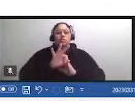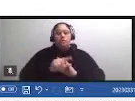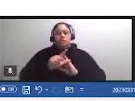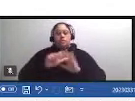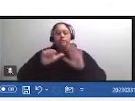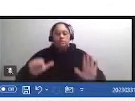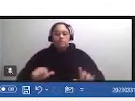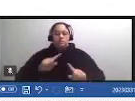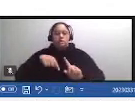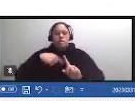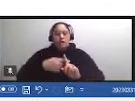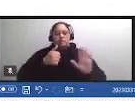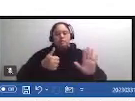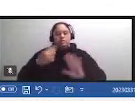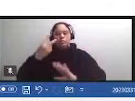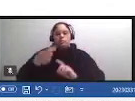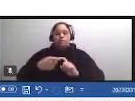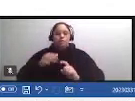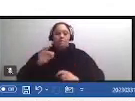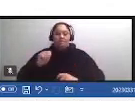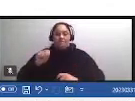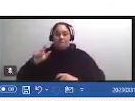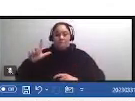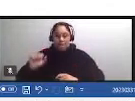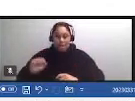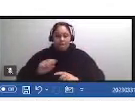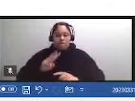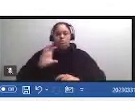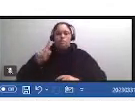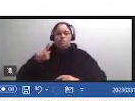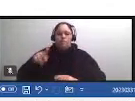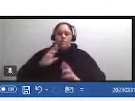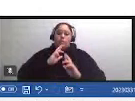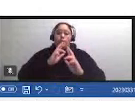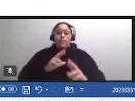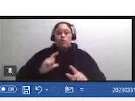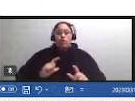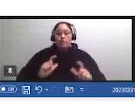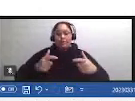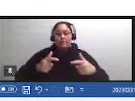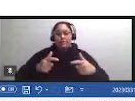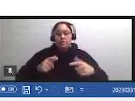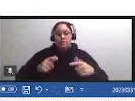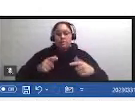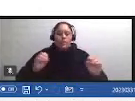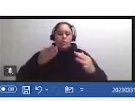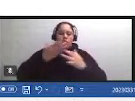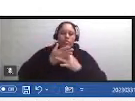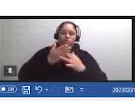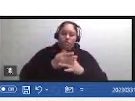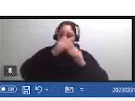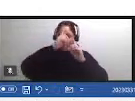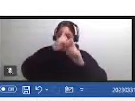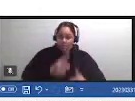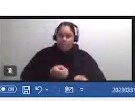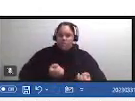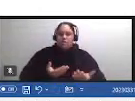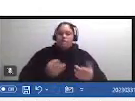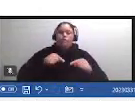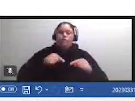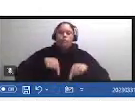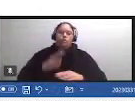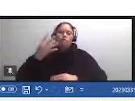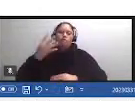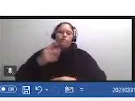and 66(2) of the FAMPLA, the WCPP reported to the committee that no instructions were issued during the